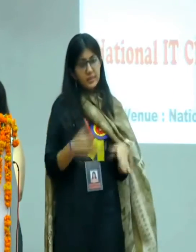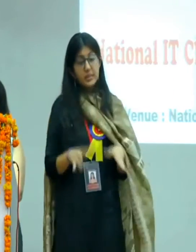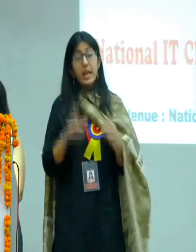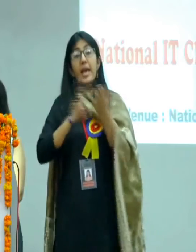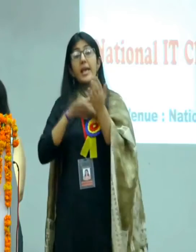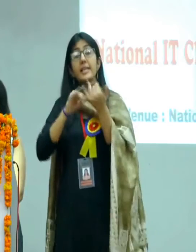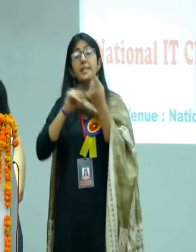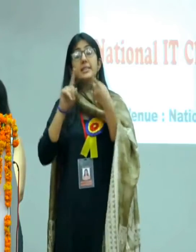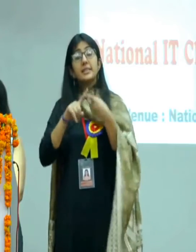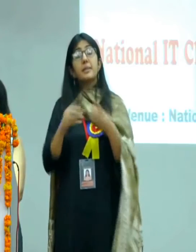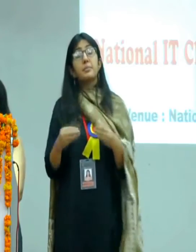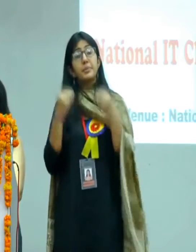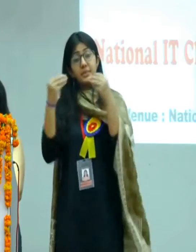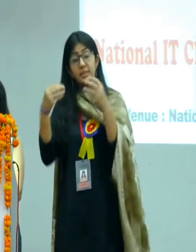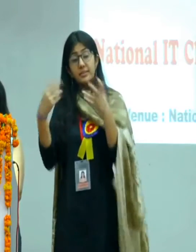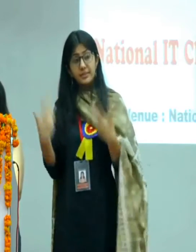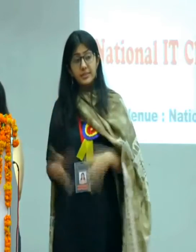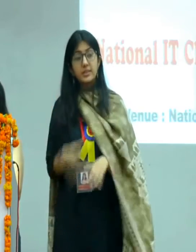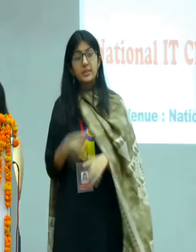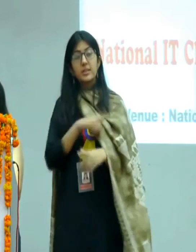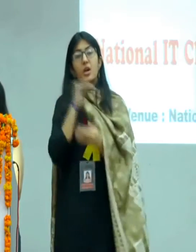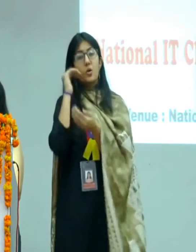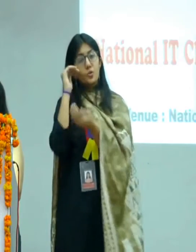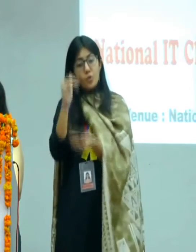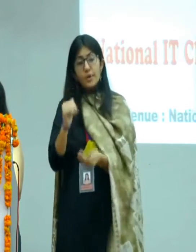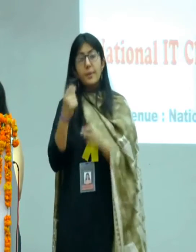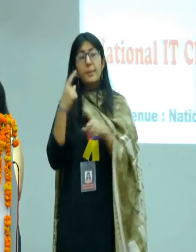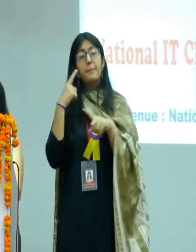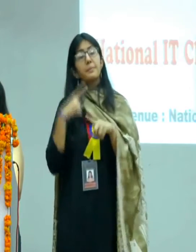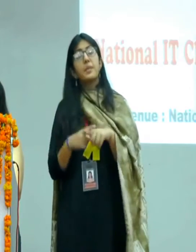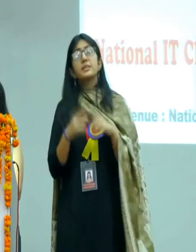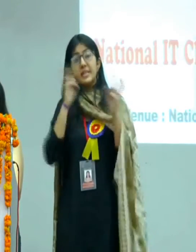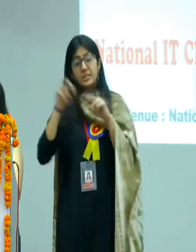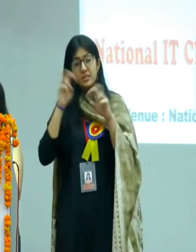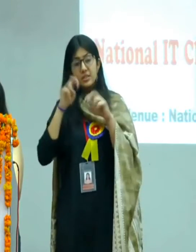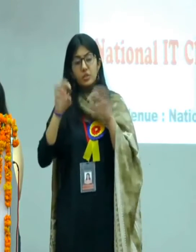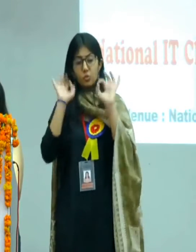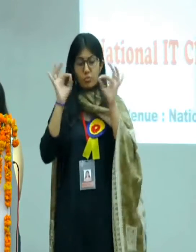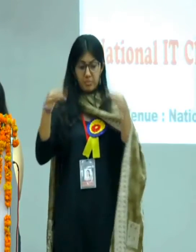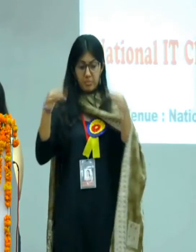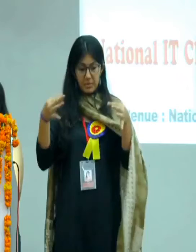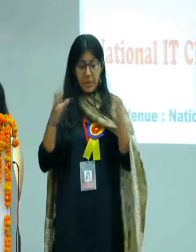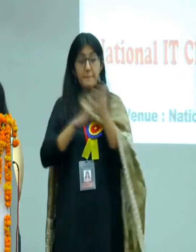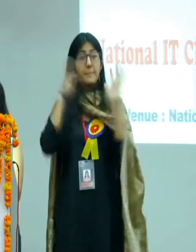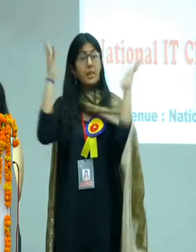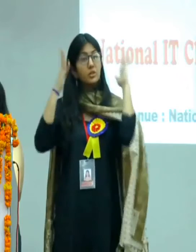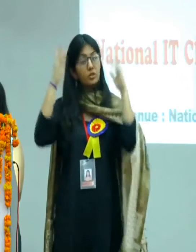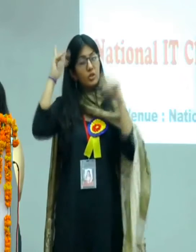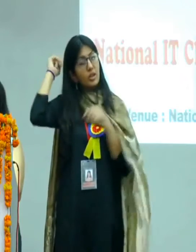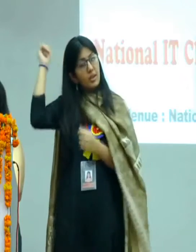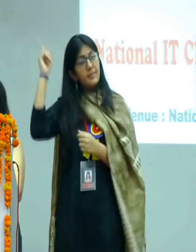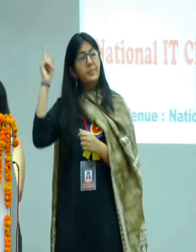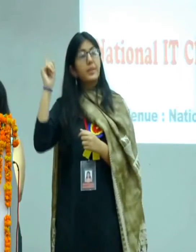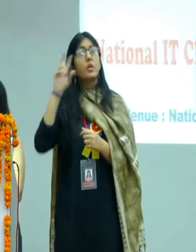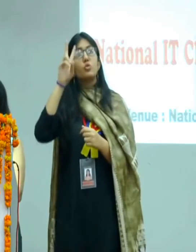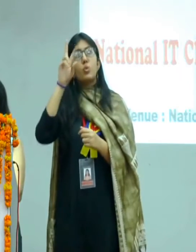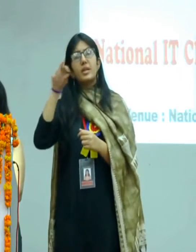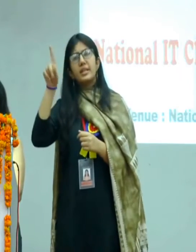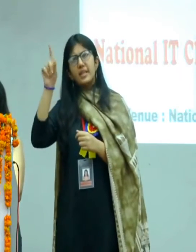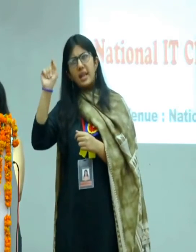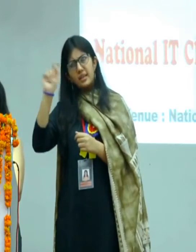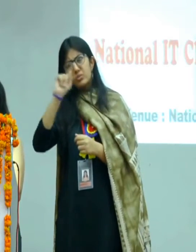99 India, and Bintulu Development Authority Best Postgraduate Research Paper Award, Malaysia for 2010, 11